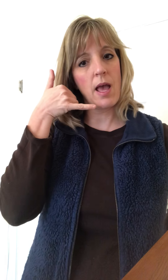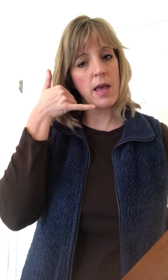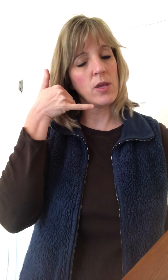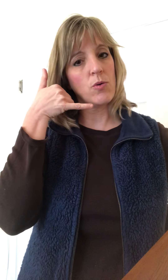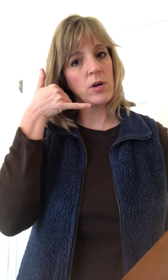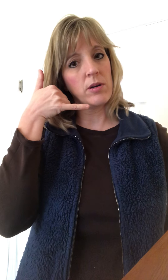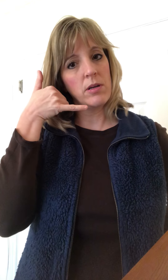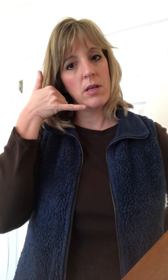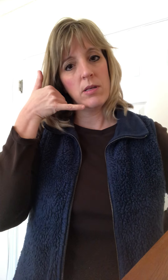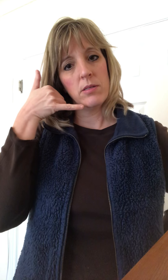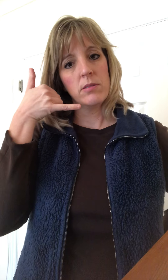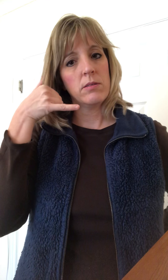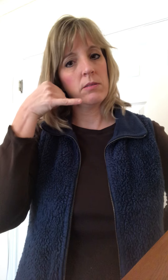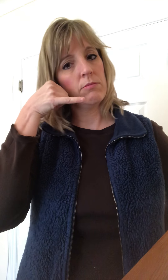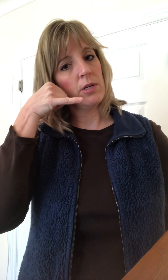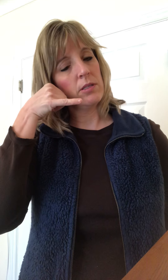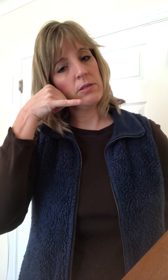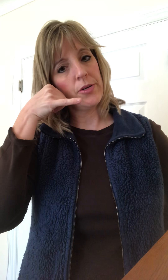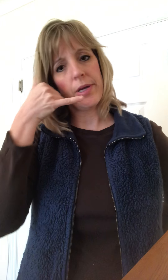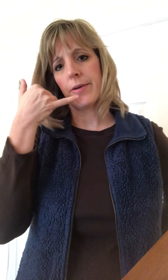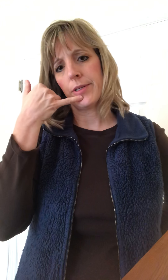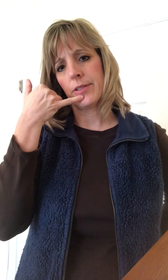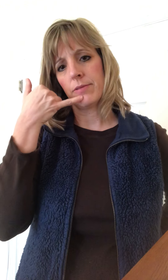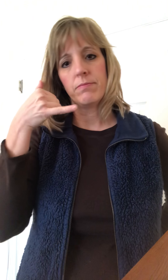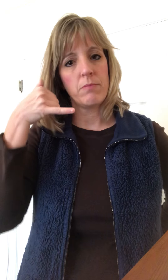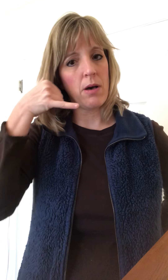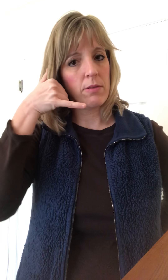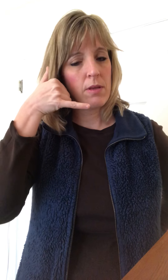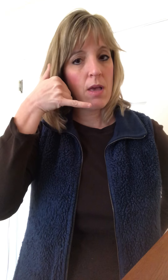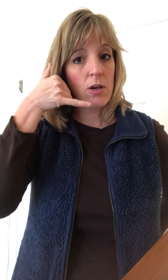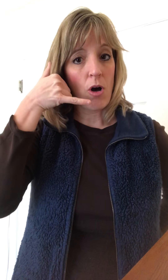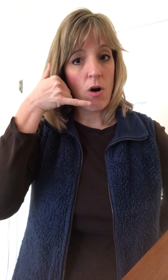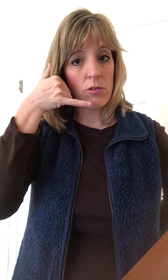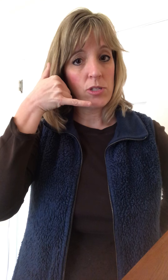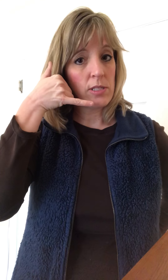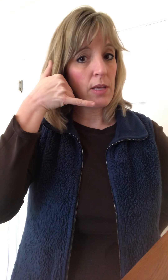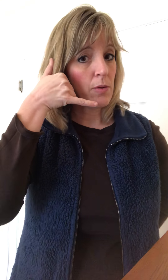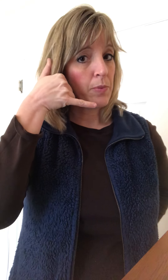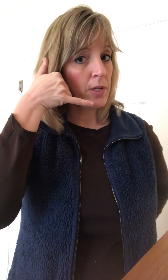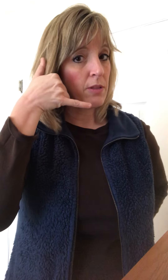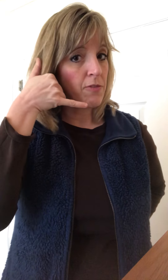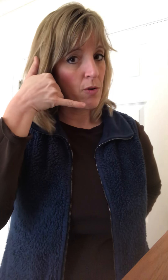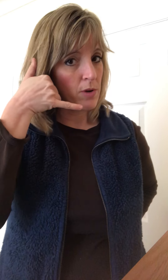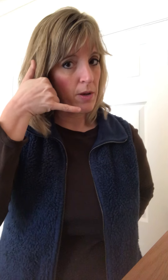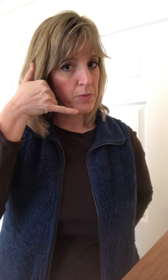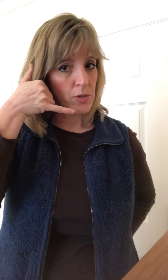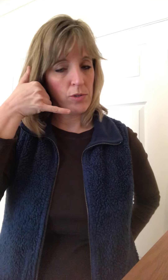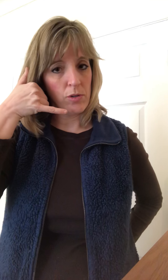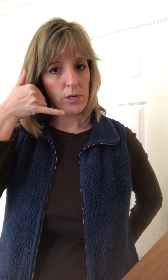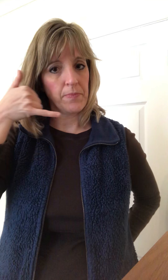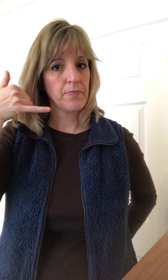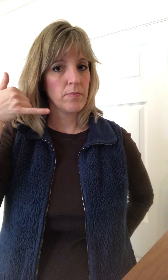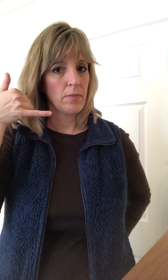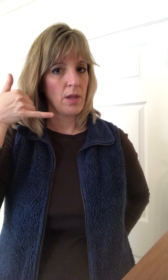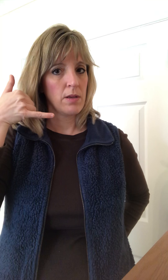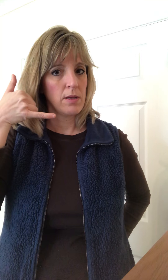at your ear and your mouth. Call, just like you're putting the phone up to your